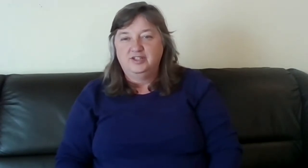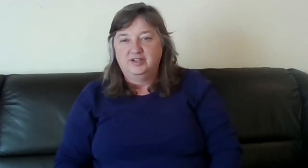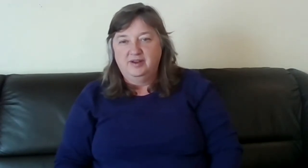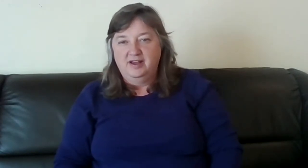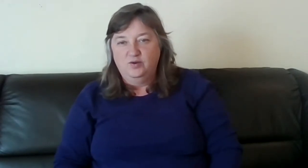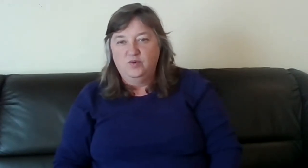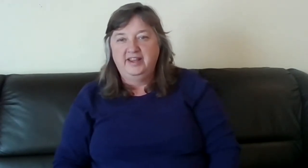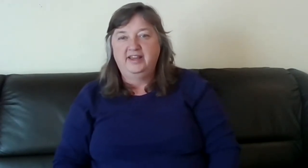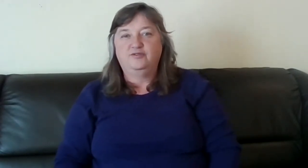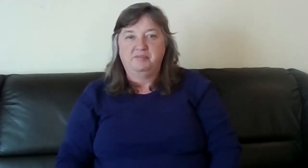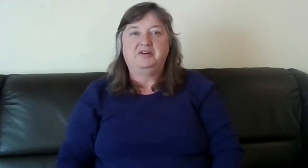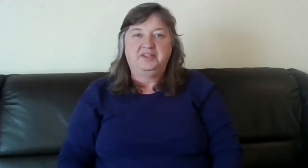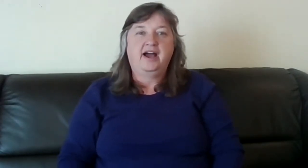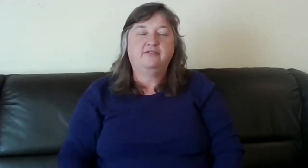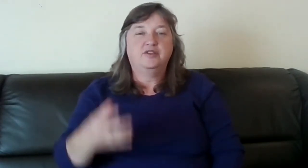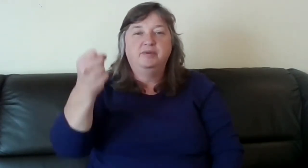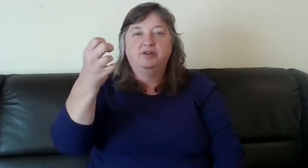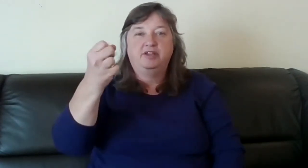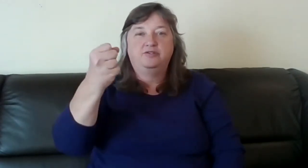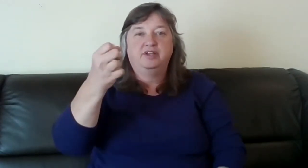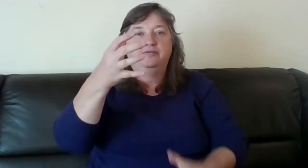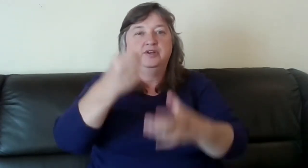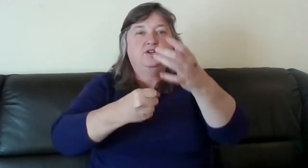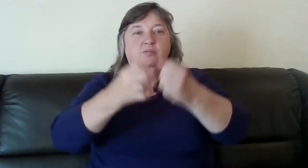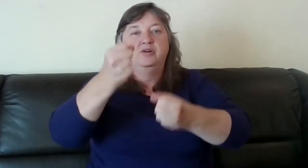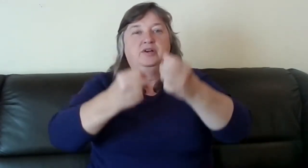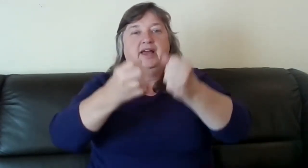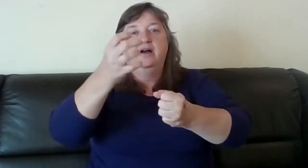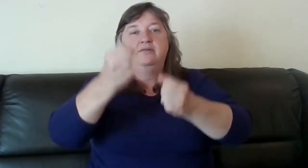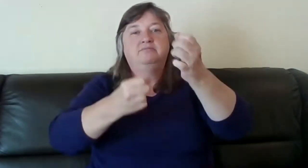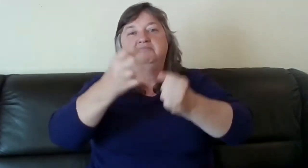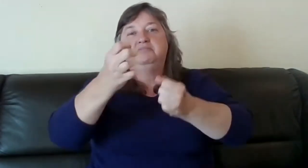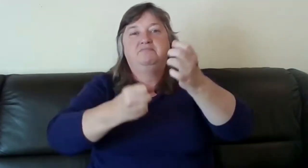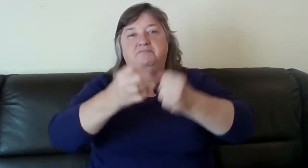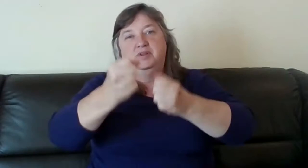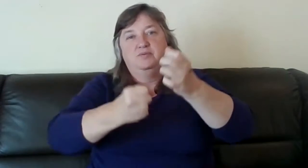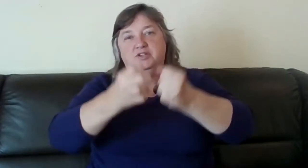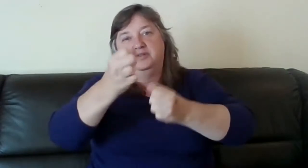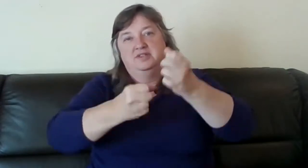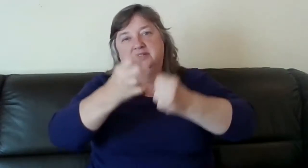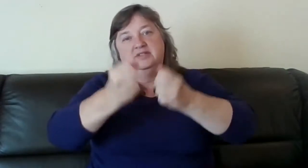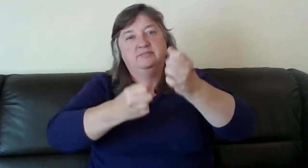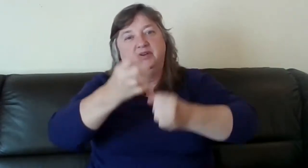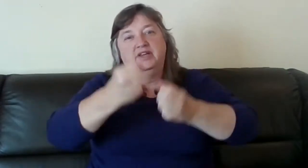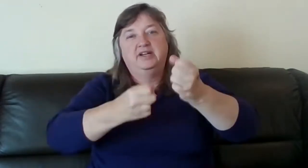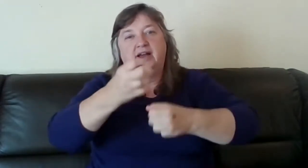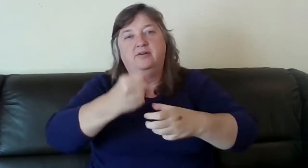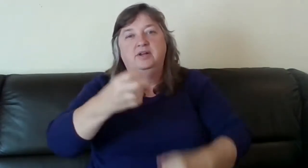Question, one hand for milk. Yeah, for the milk that you drink. If you're going to go milk a cow, you would do this. This is milking a cow.